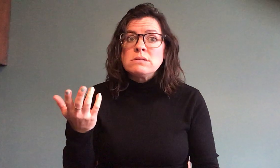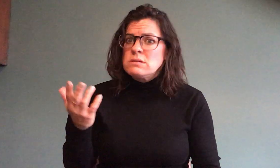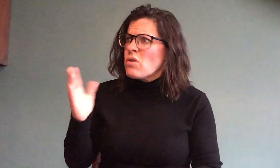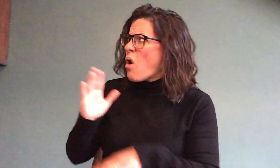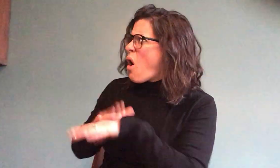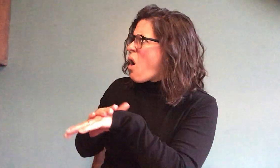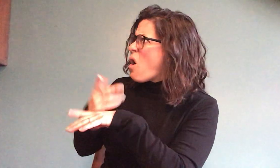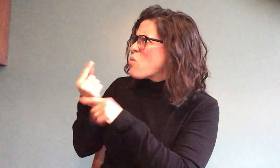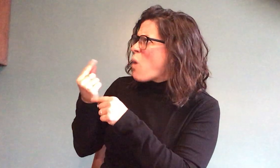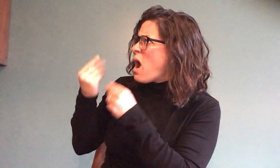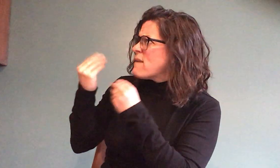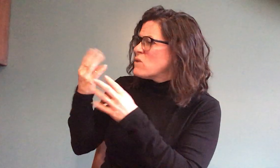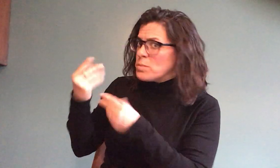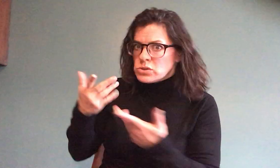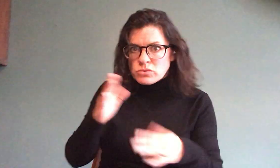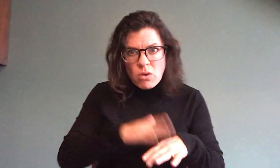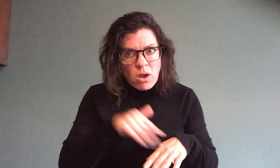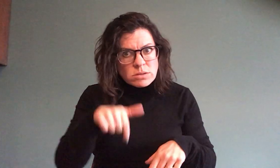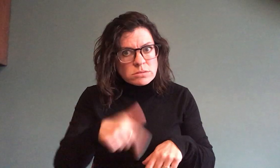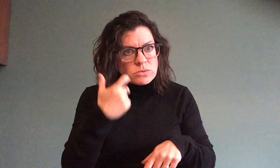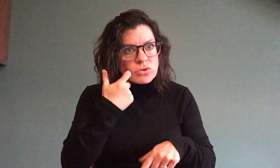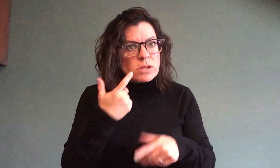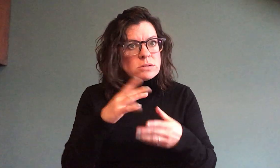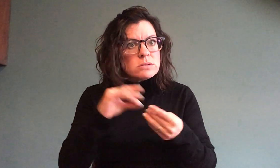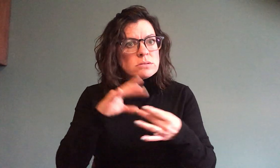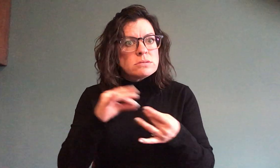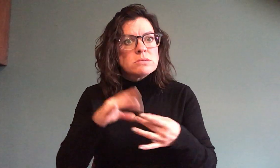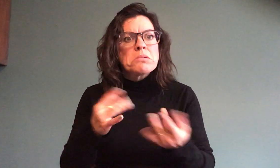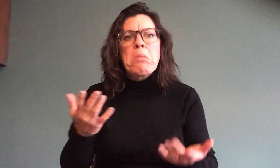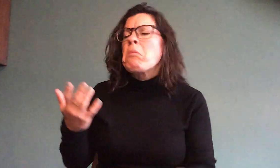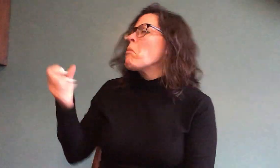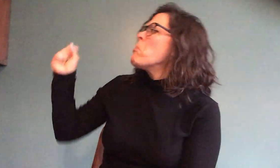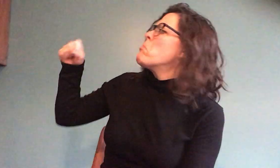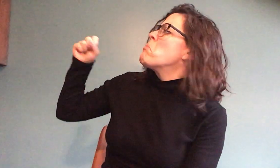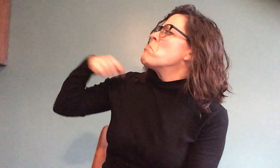Yeah, I look good. Because the quiz is for your benefit to help you prepare for